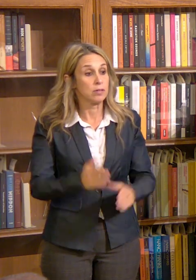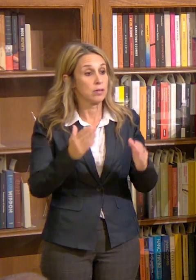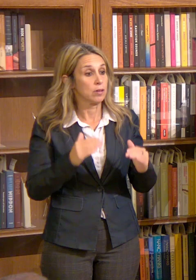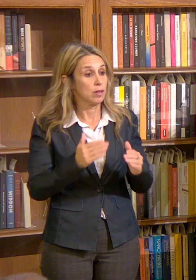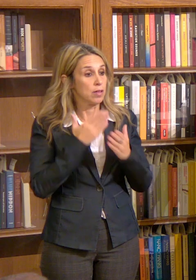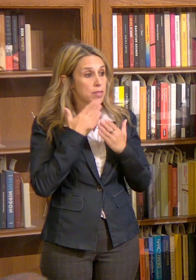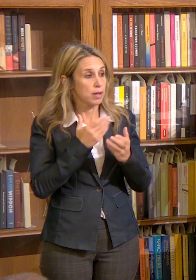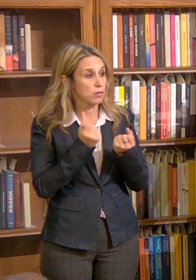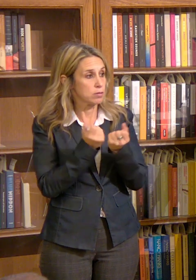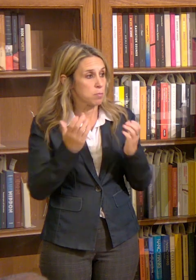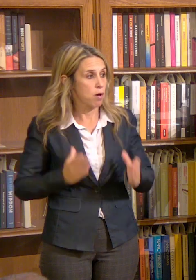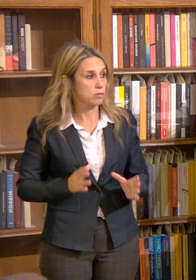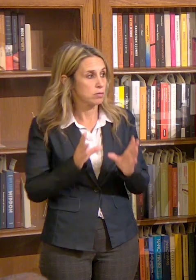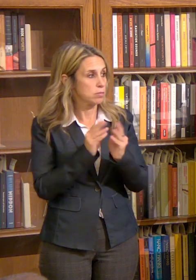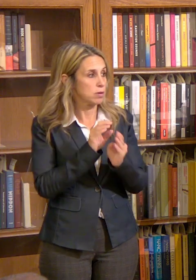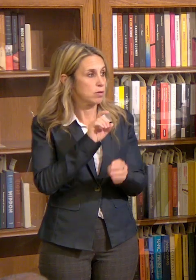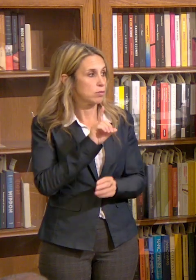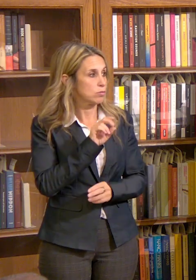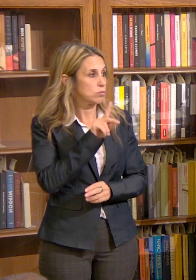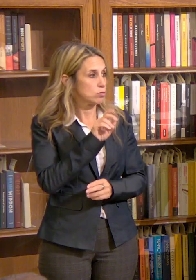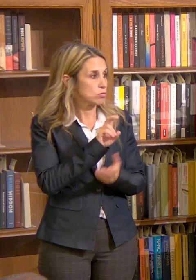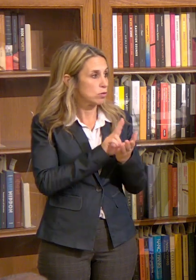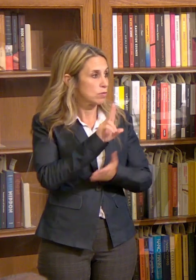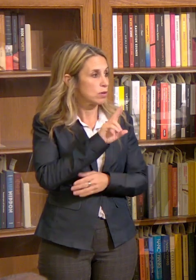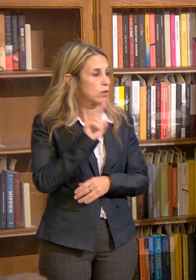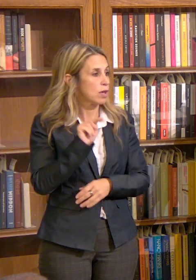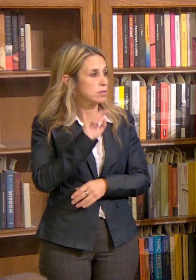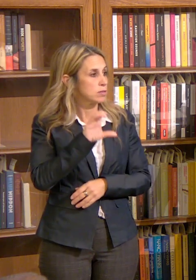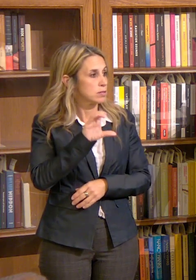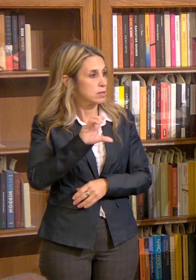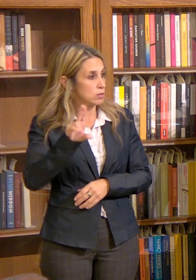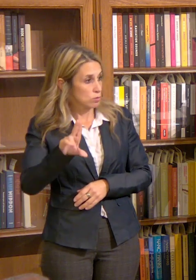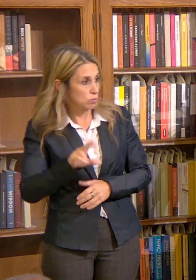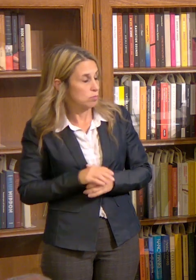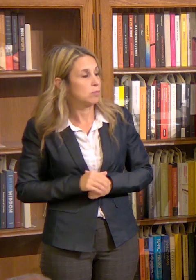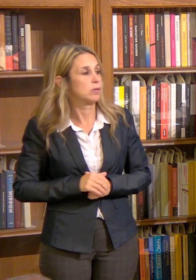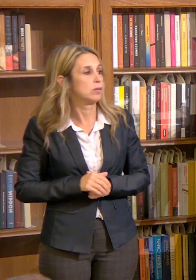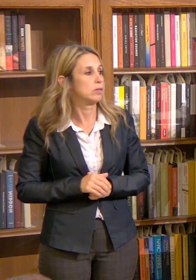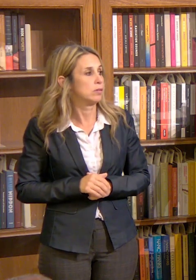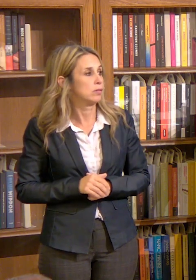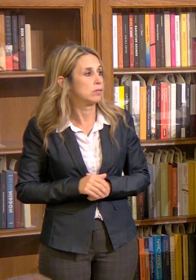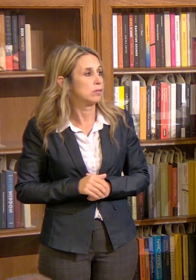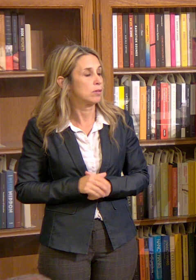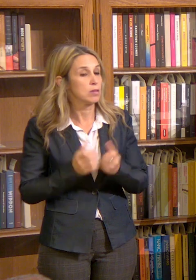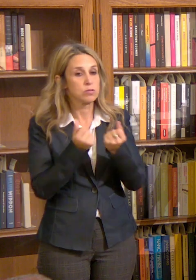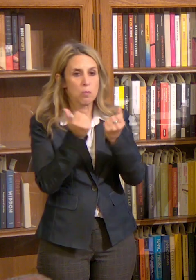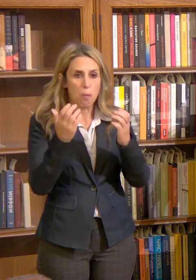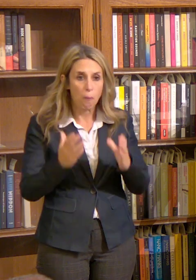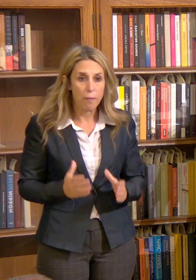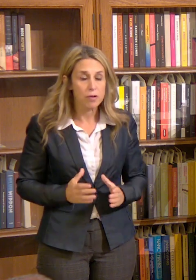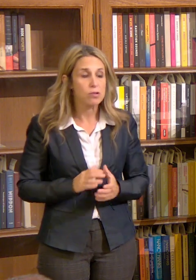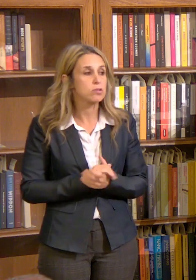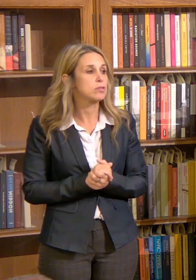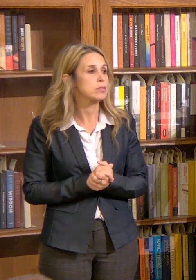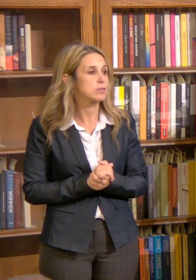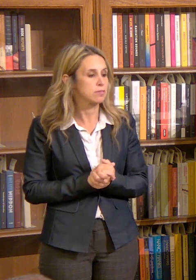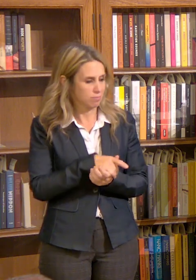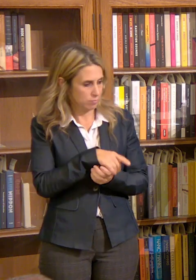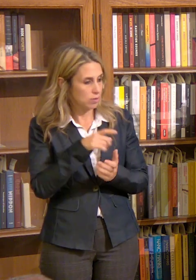sponsors of the Symposium Duke University in North Carolina Central University our list of supporters which you can also find in